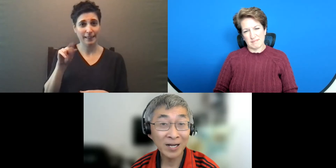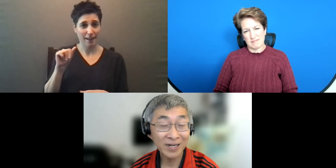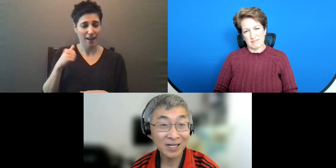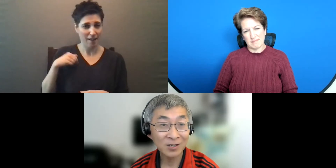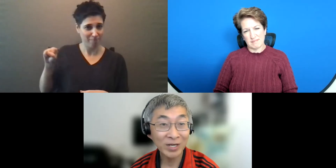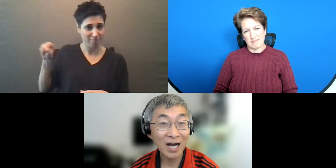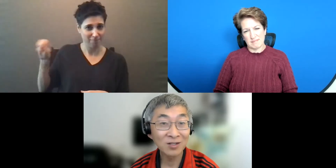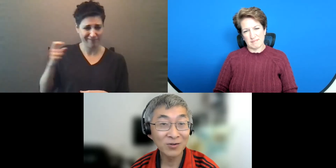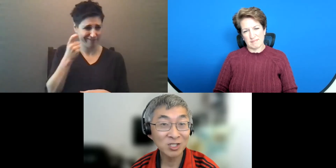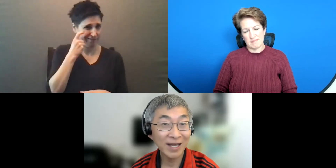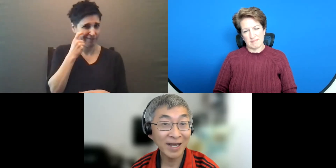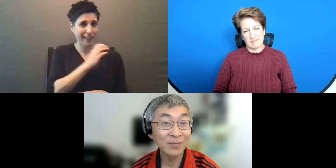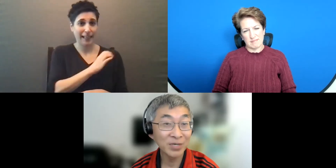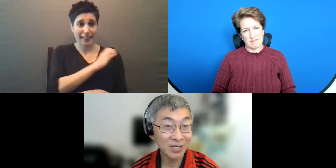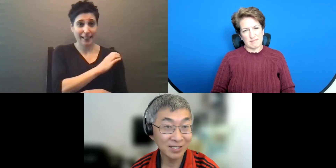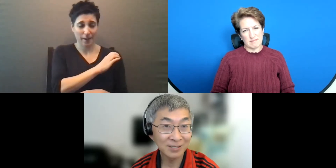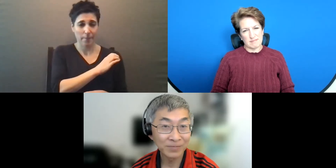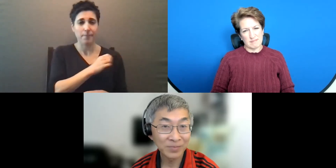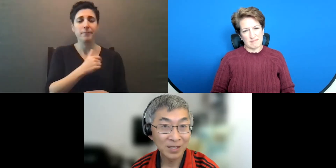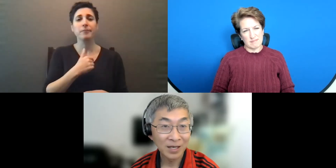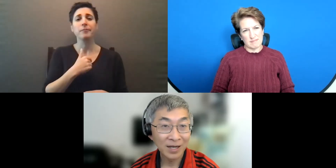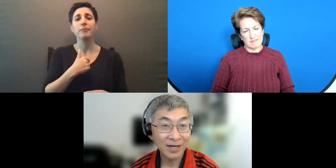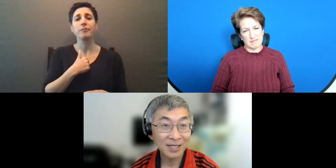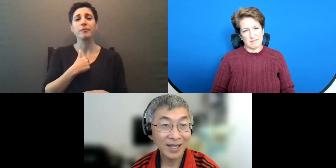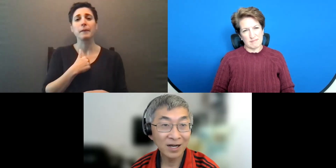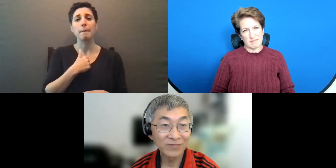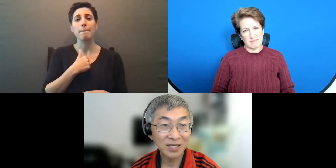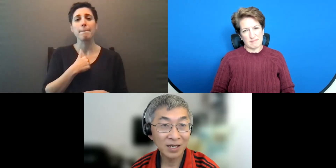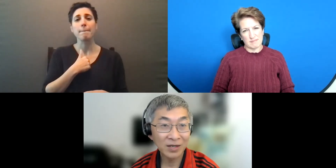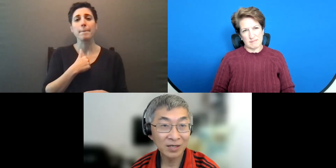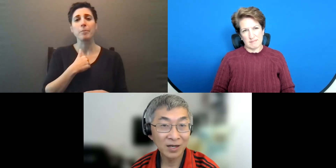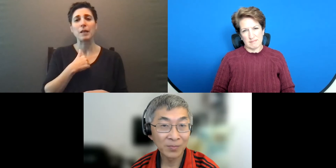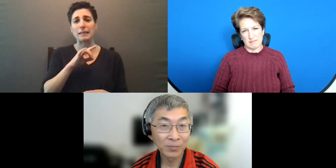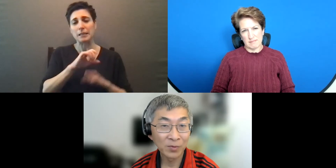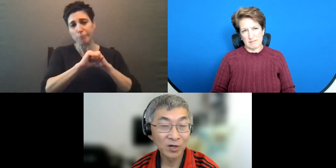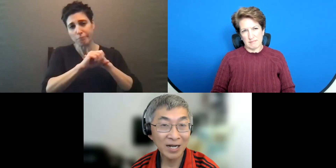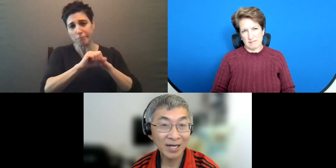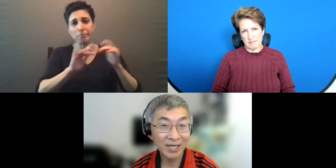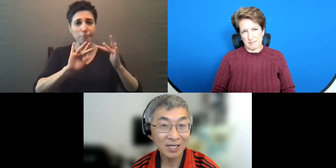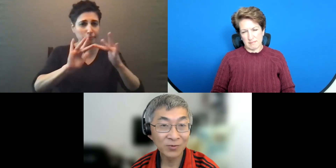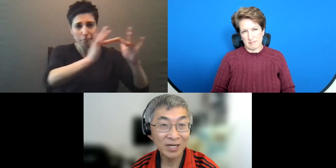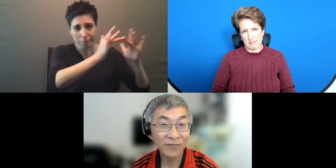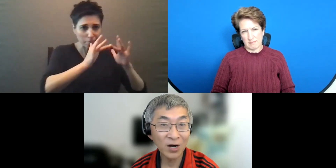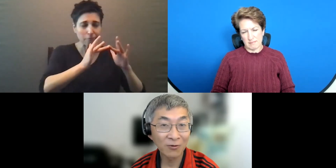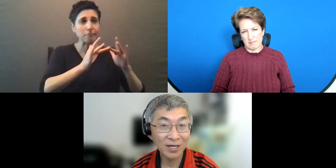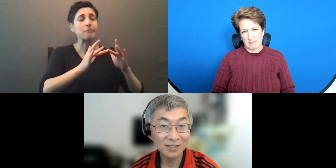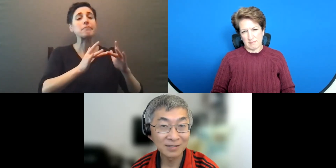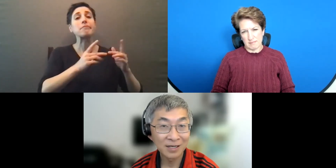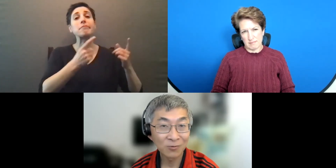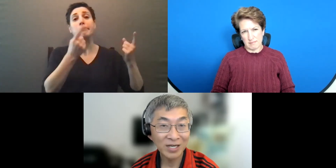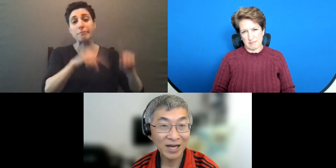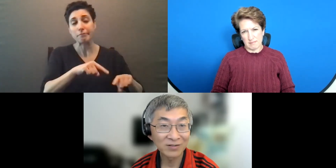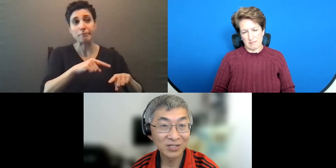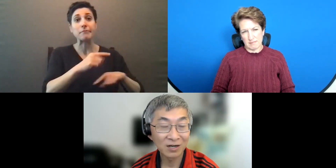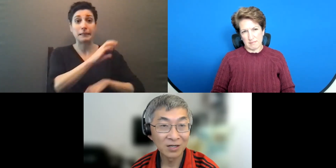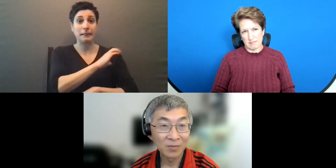mobile clinic. We outreached 8 buildings, and the day of the mobile clinic, we did 4 hours.